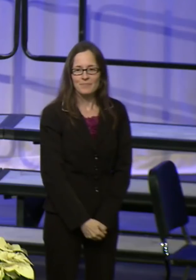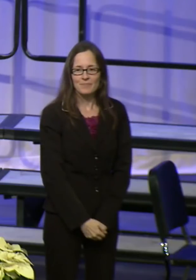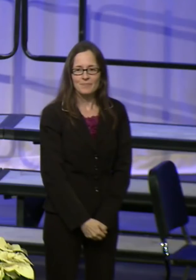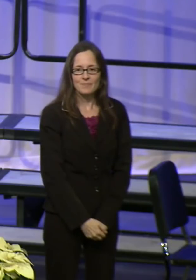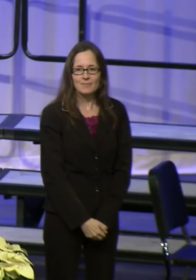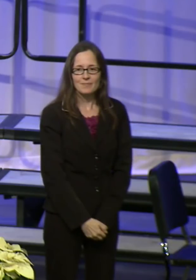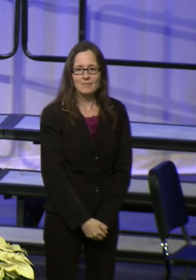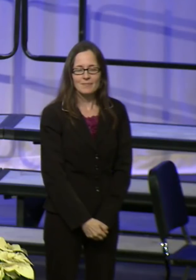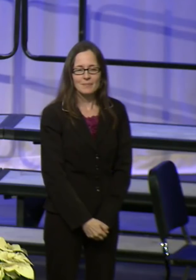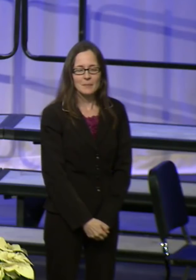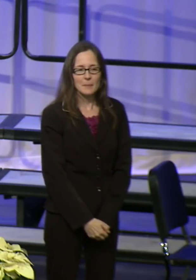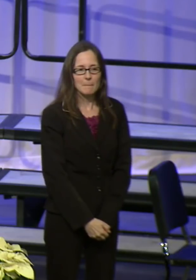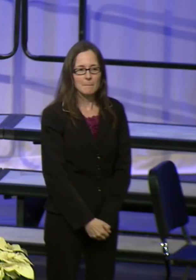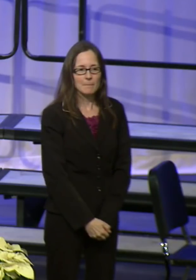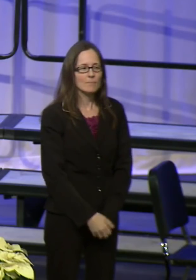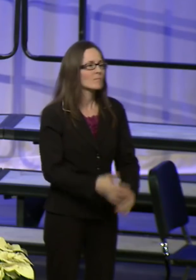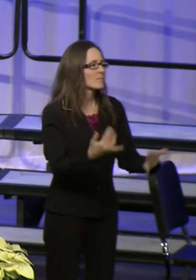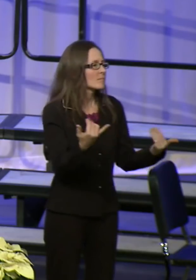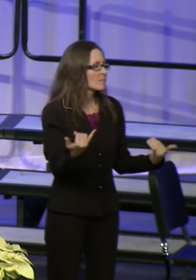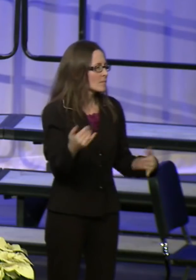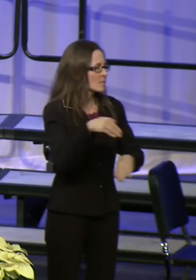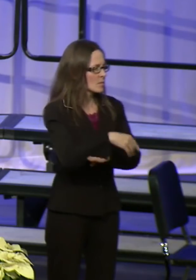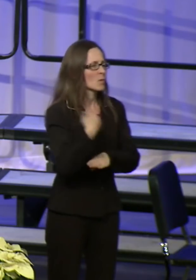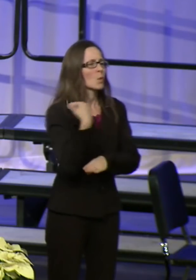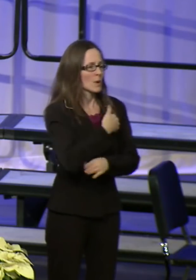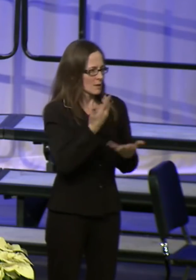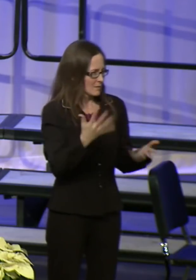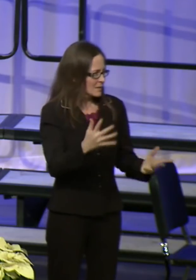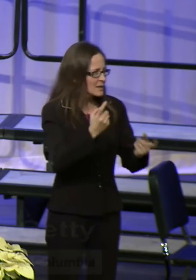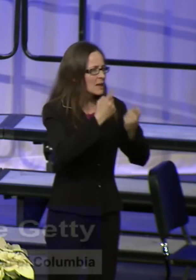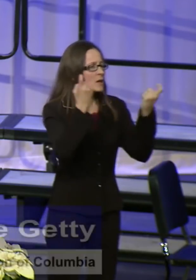This evening, we have celebrated leadership,